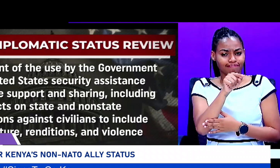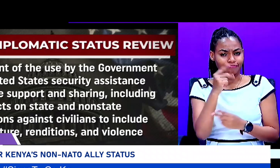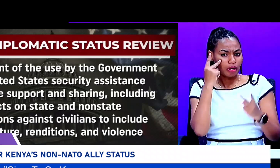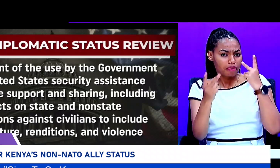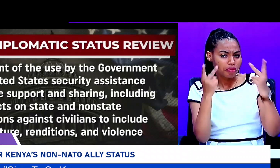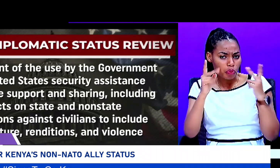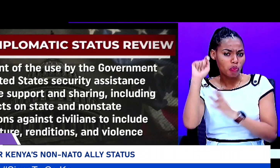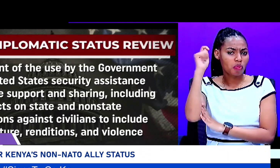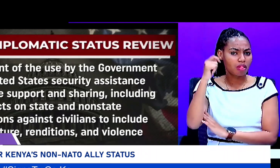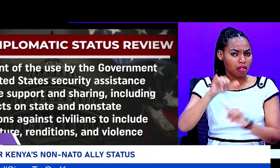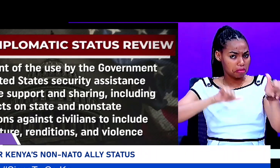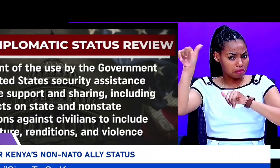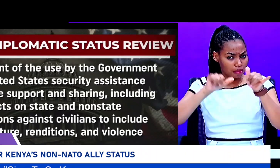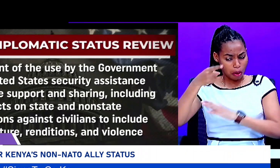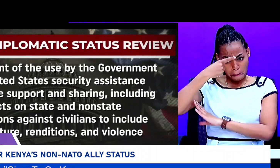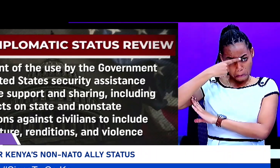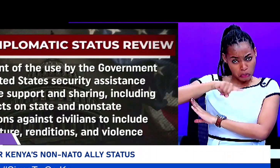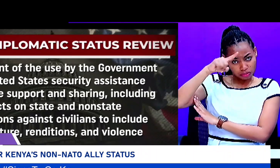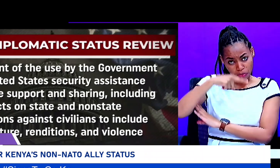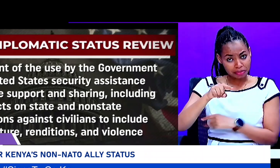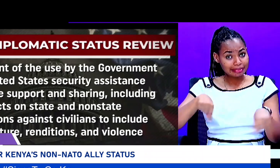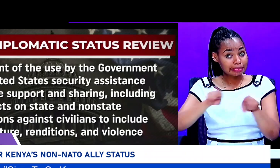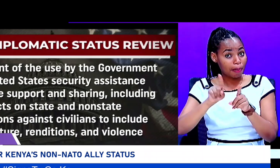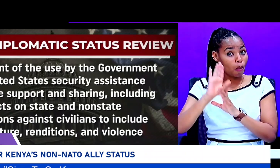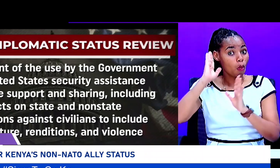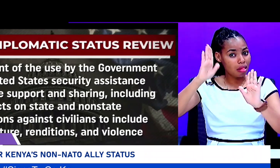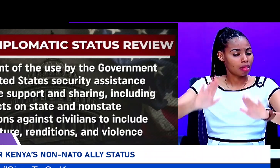China.